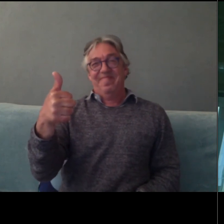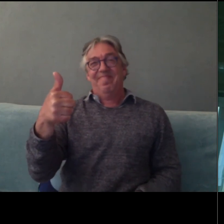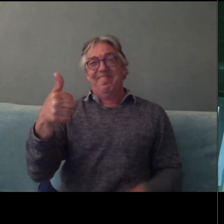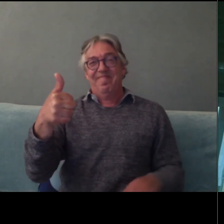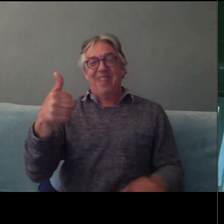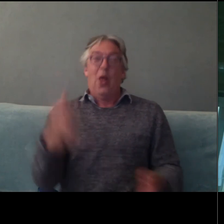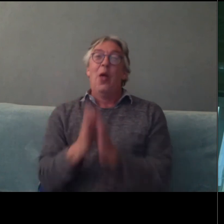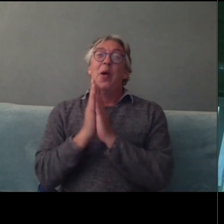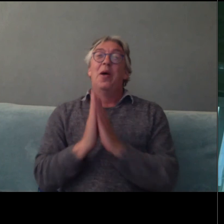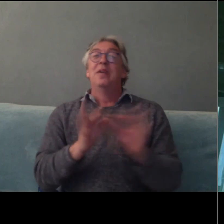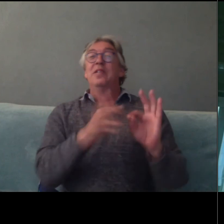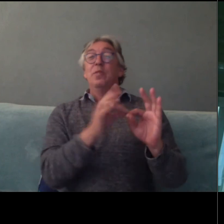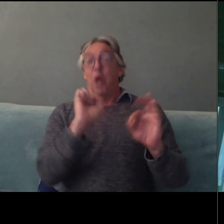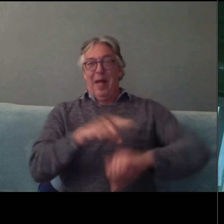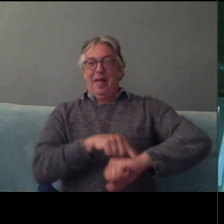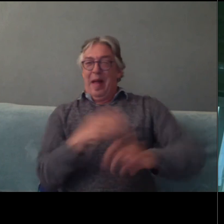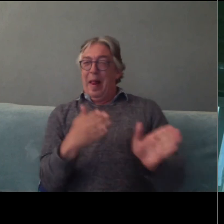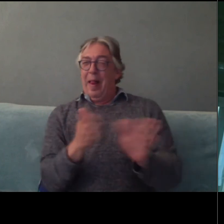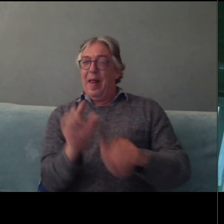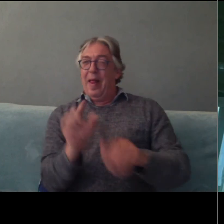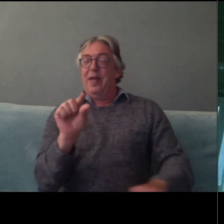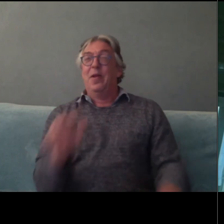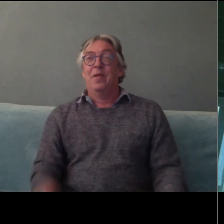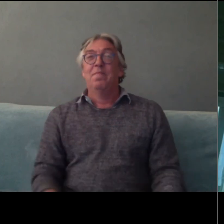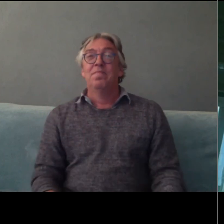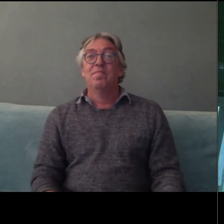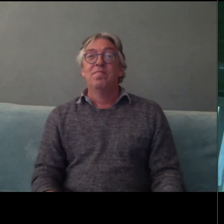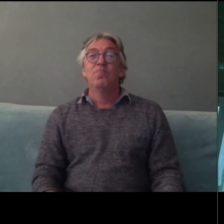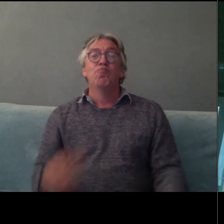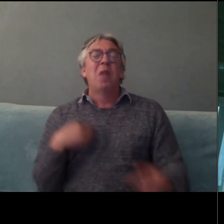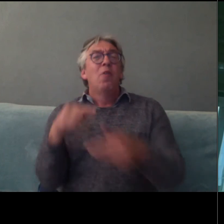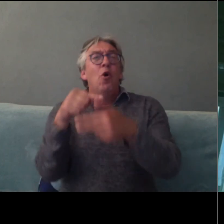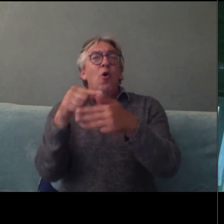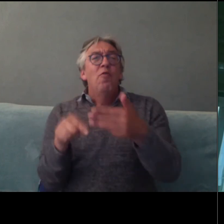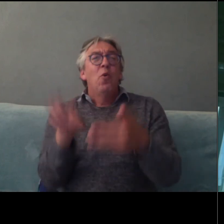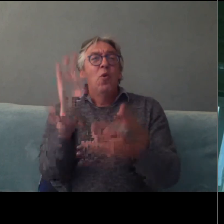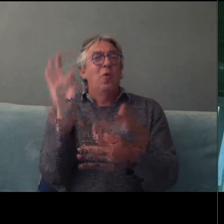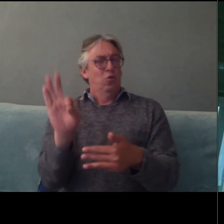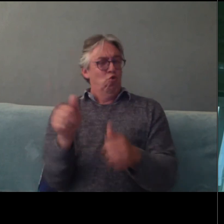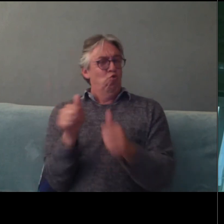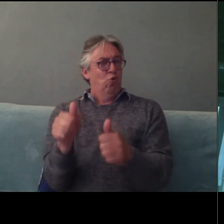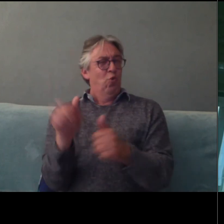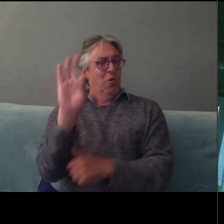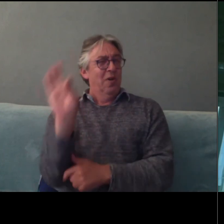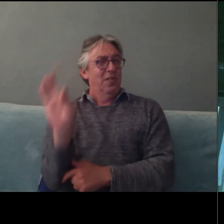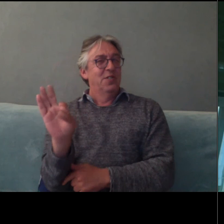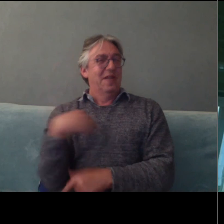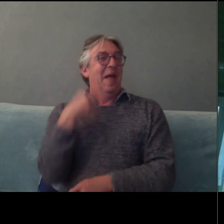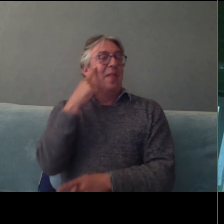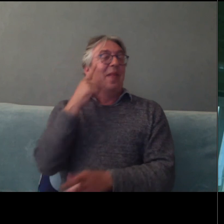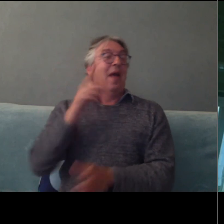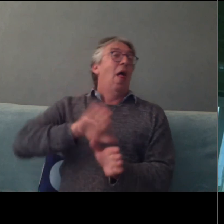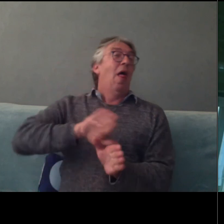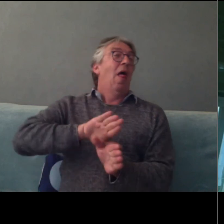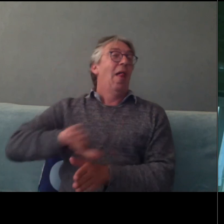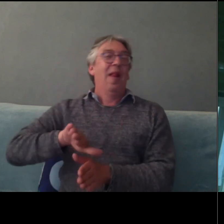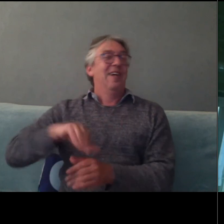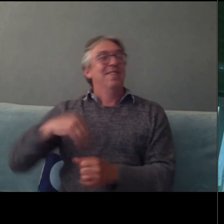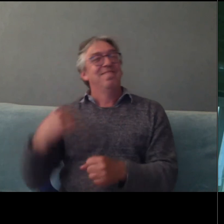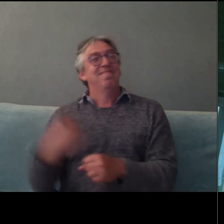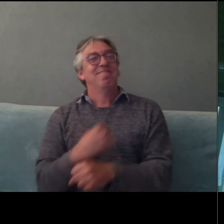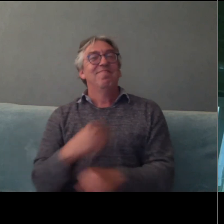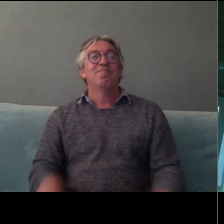Ferdinand. We just have a few questions left, and they're good questions, so I think it would be a shame not to answer them. I